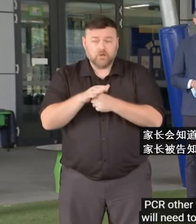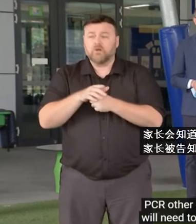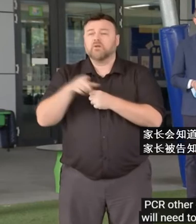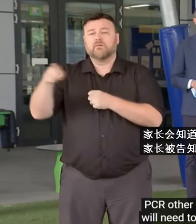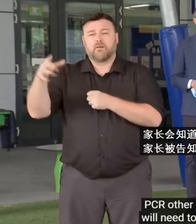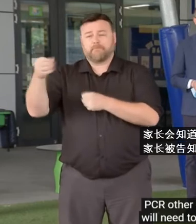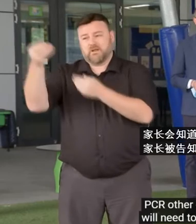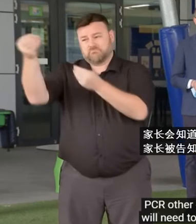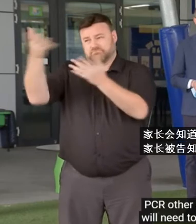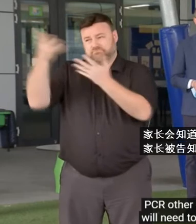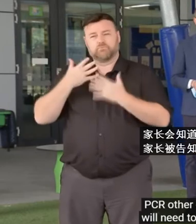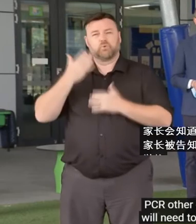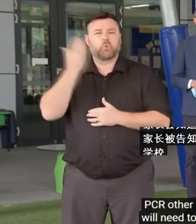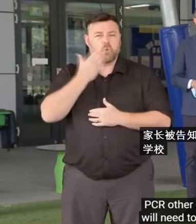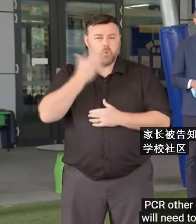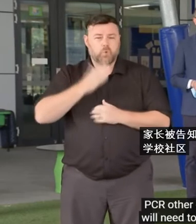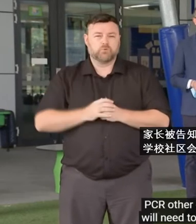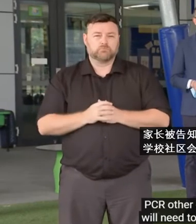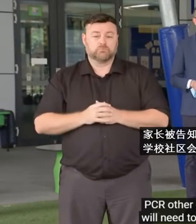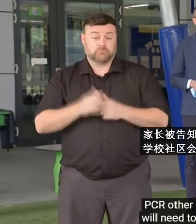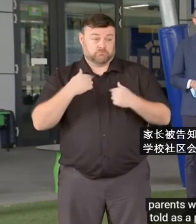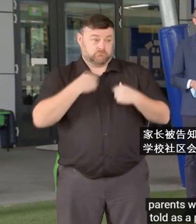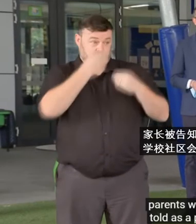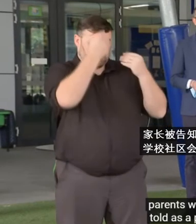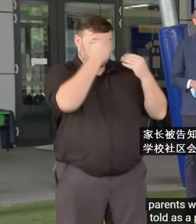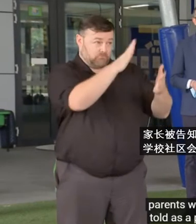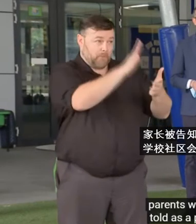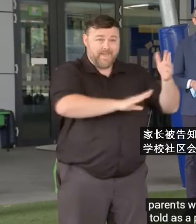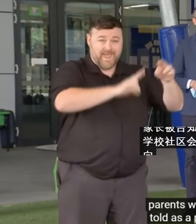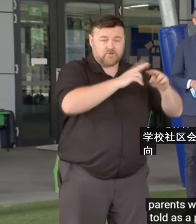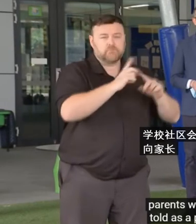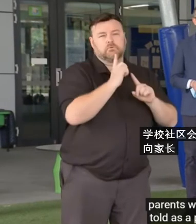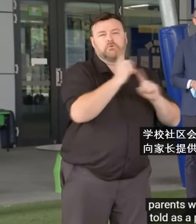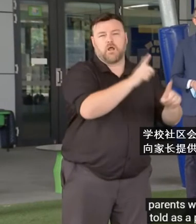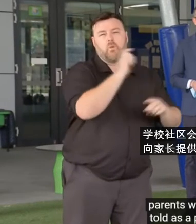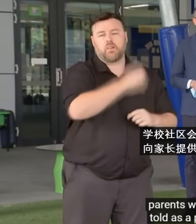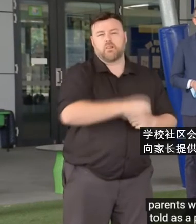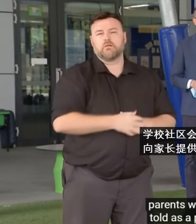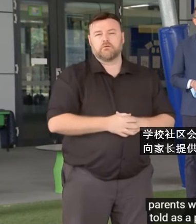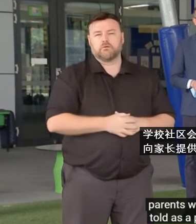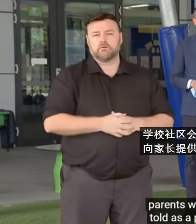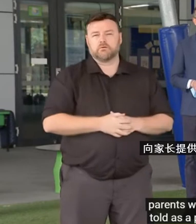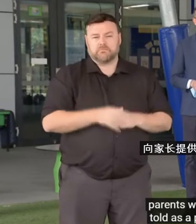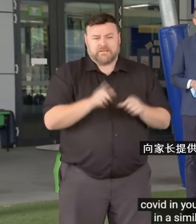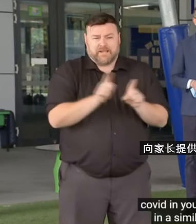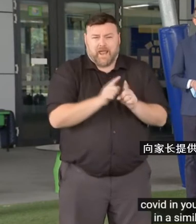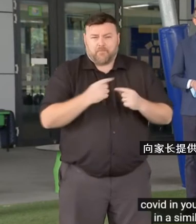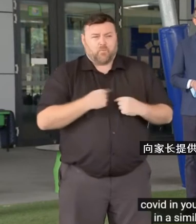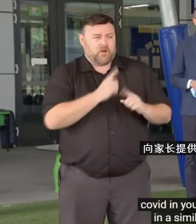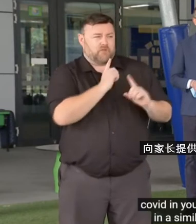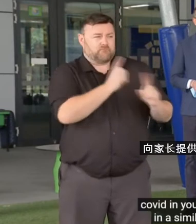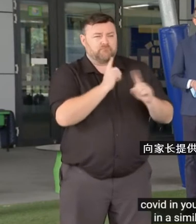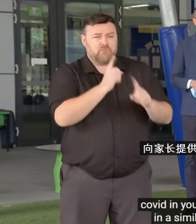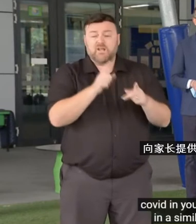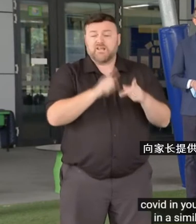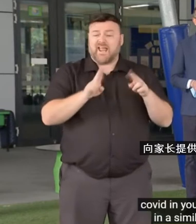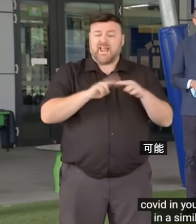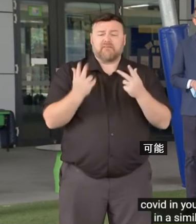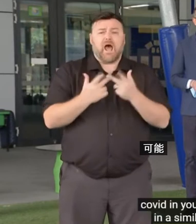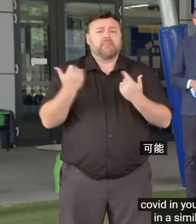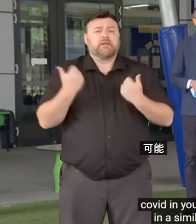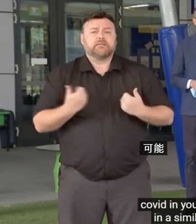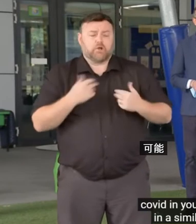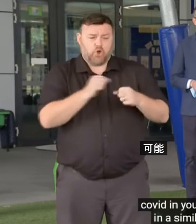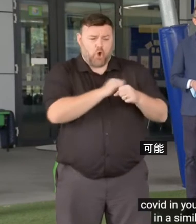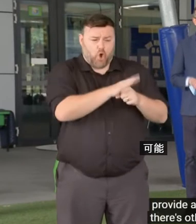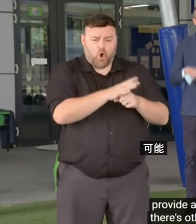told as a parent that there is COVID in your school community, in a similar way to how we provide advice to parents if there's other communicable diseases. For